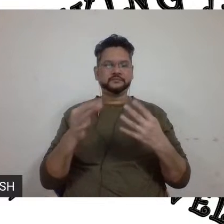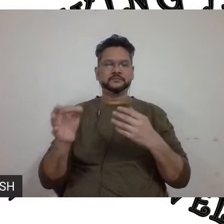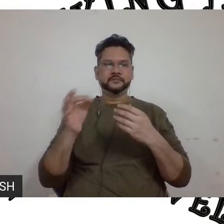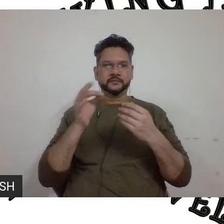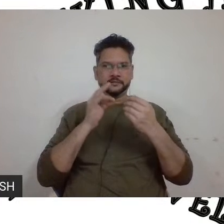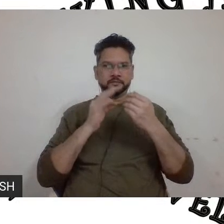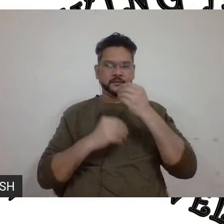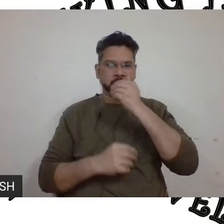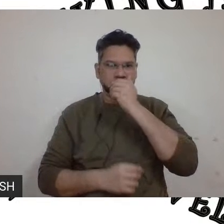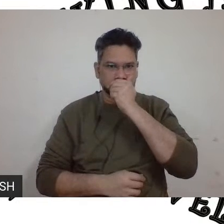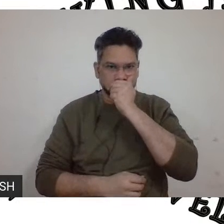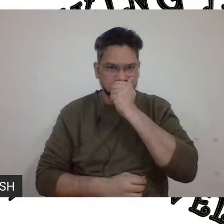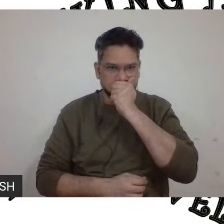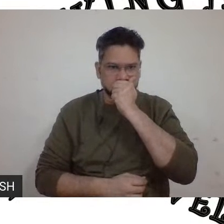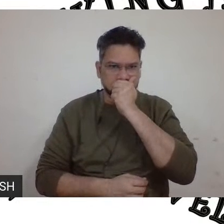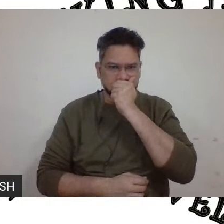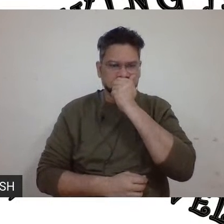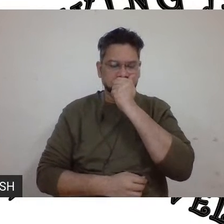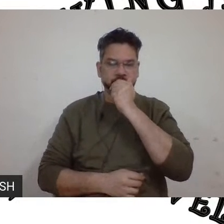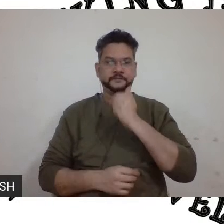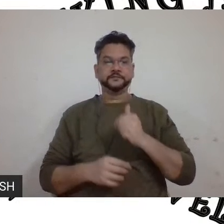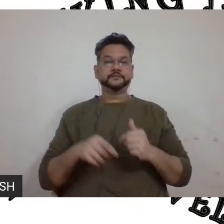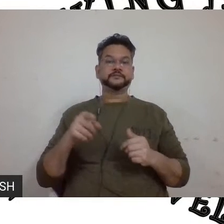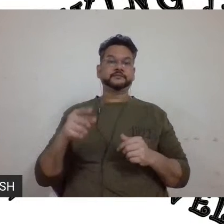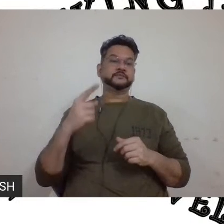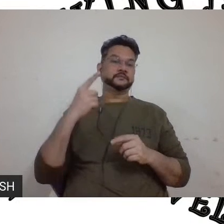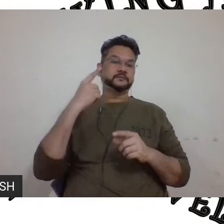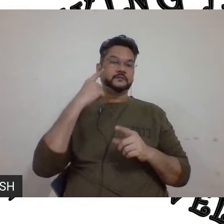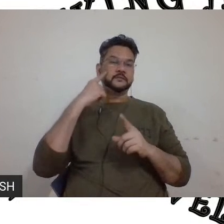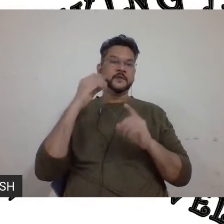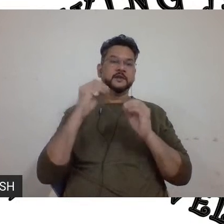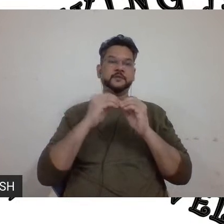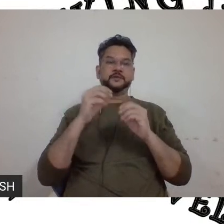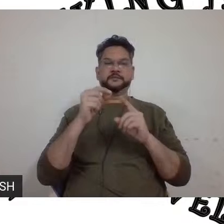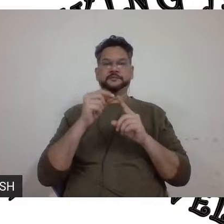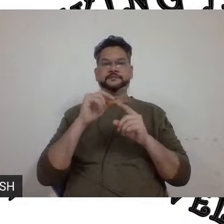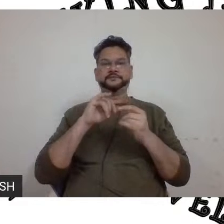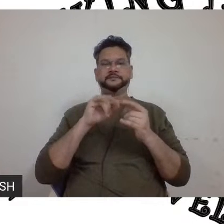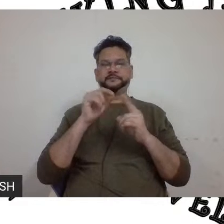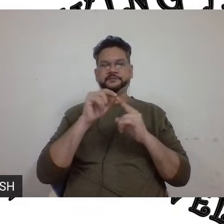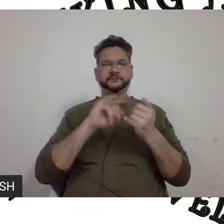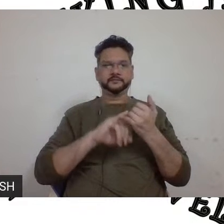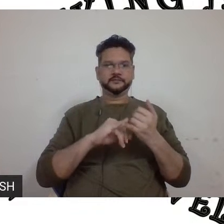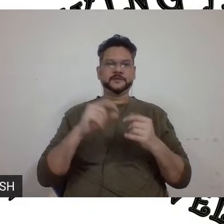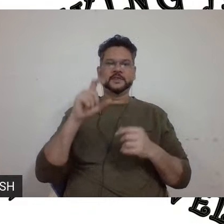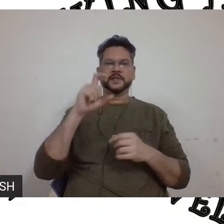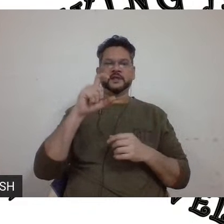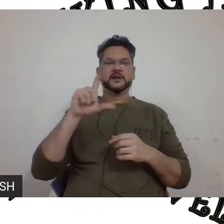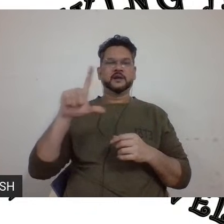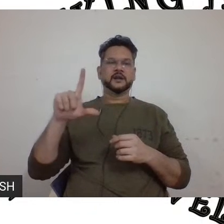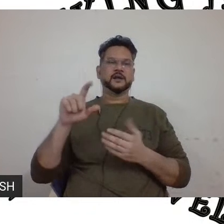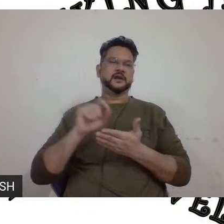me its marks about the IBPS clerk exam, and he showed